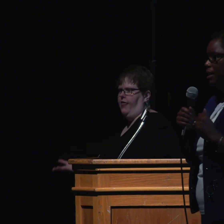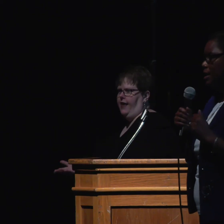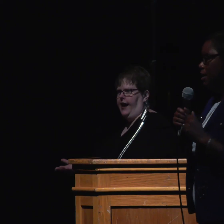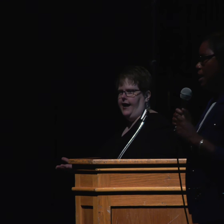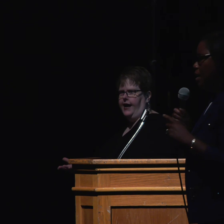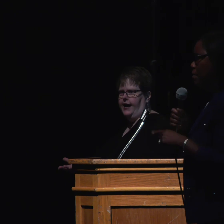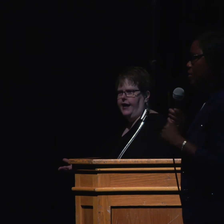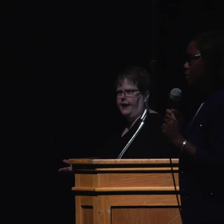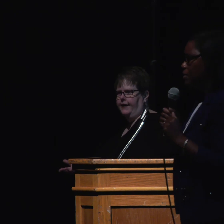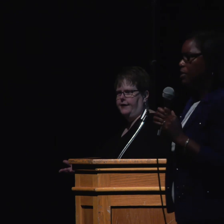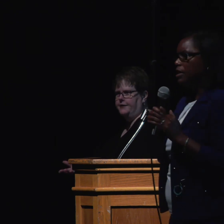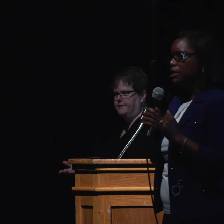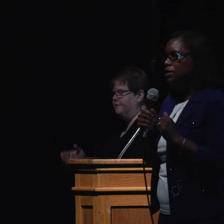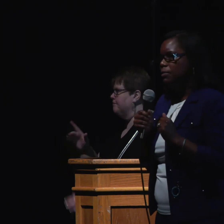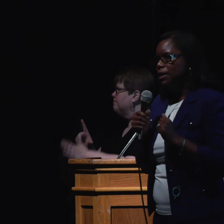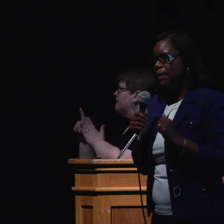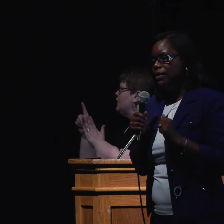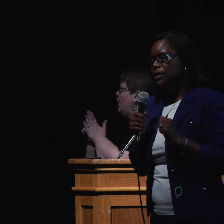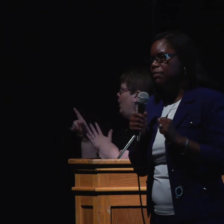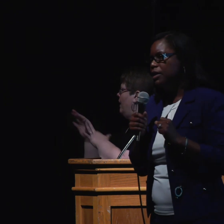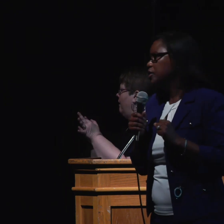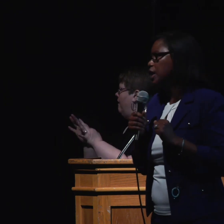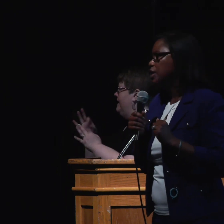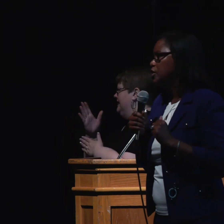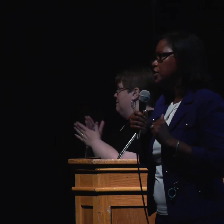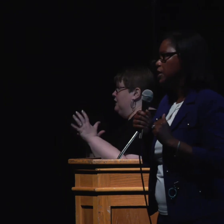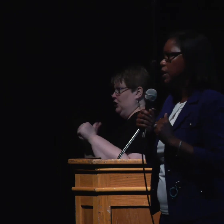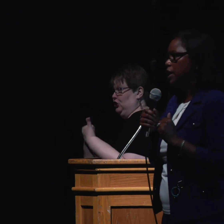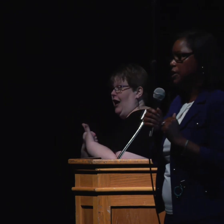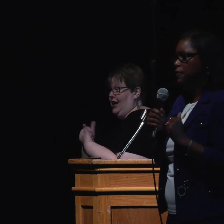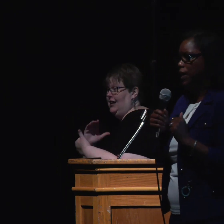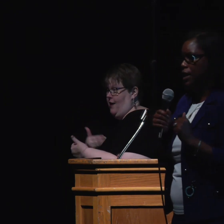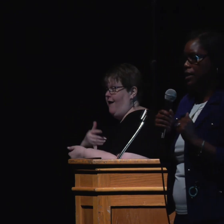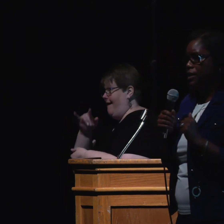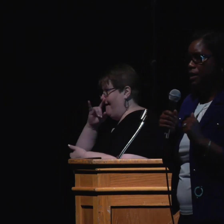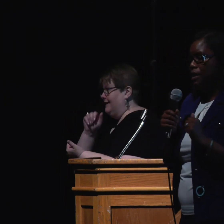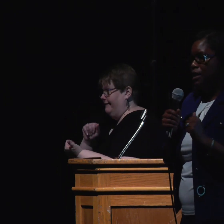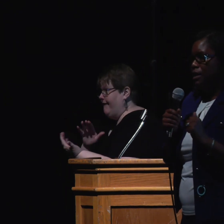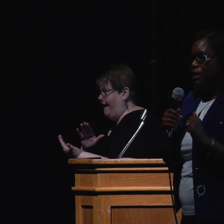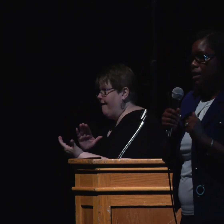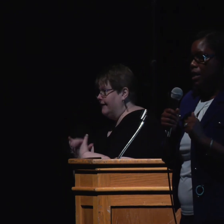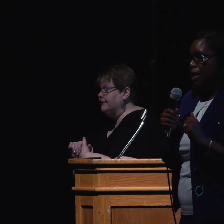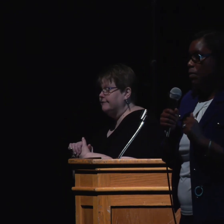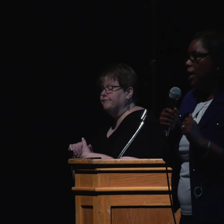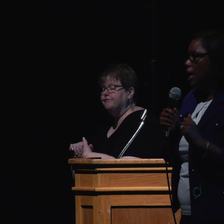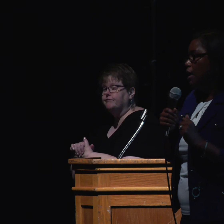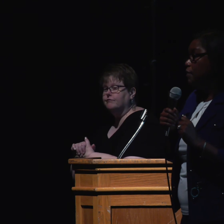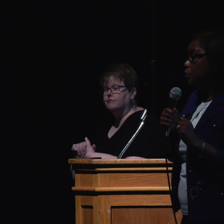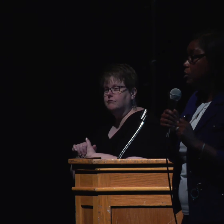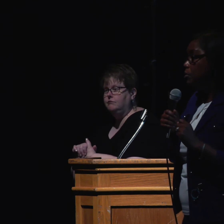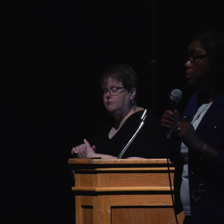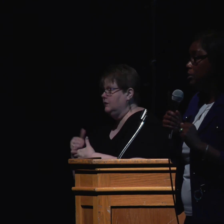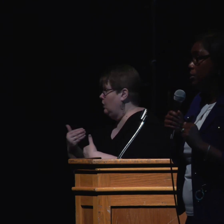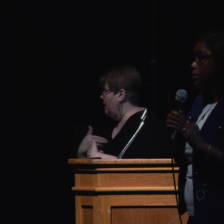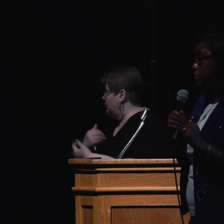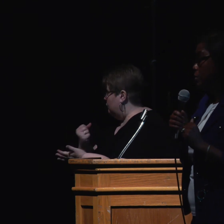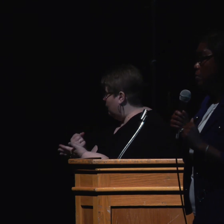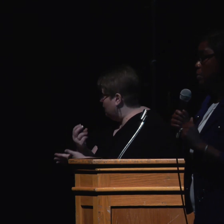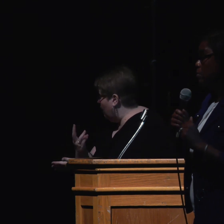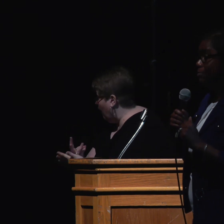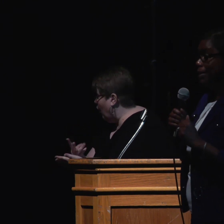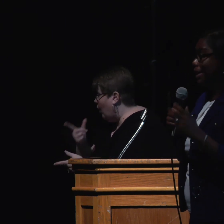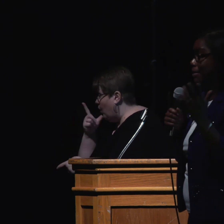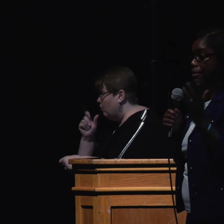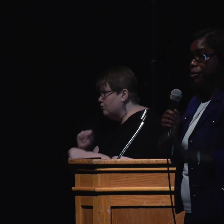willing. Mr. Luce talked a little bit about some of the challenges that our kids face. And we have social workers